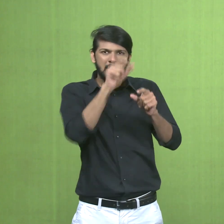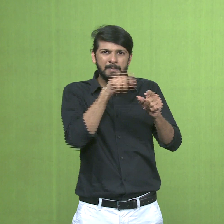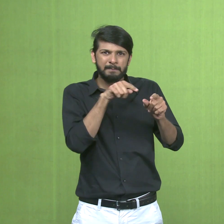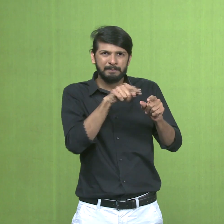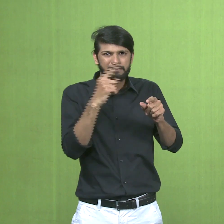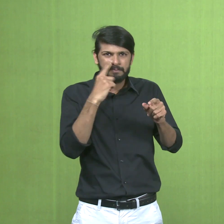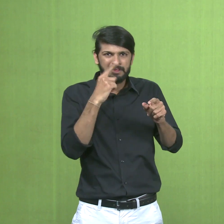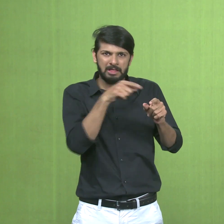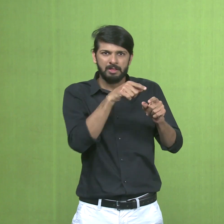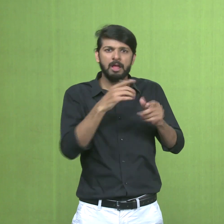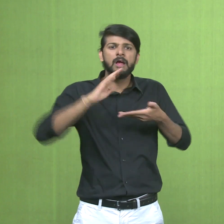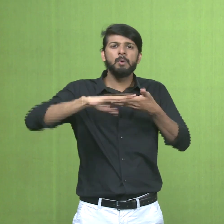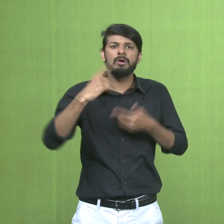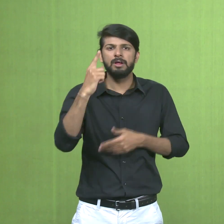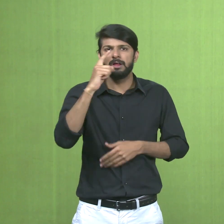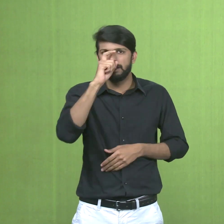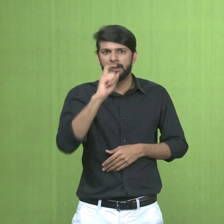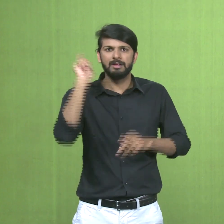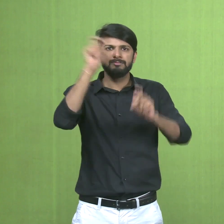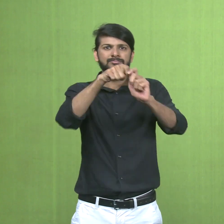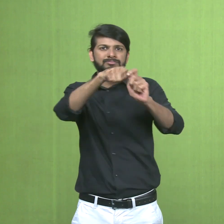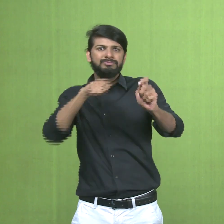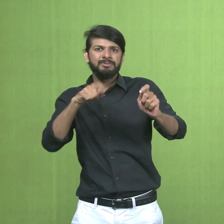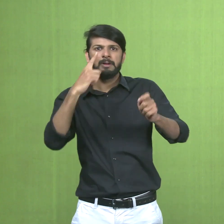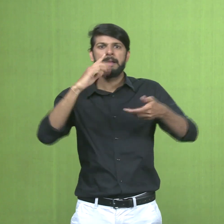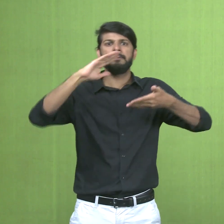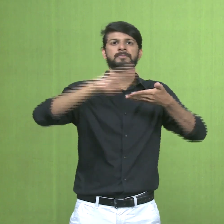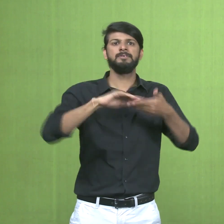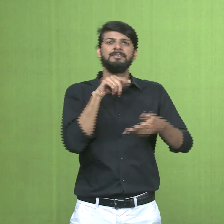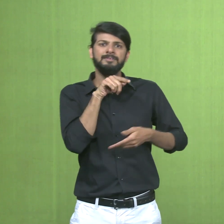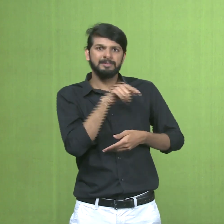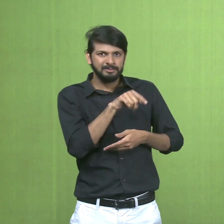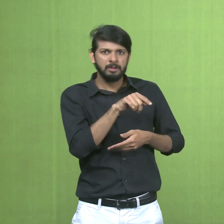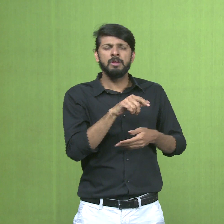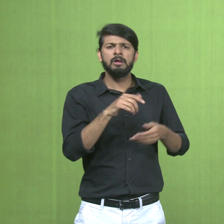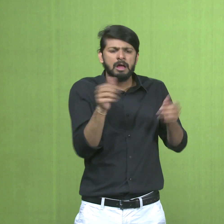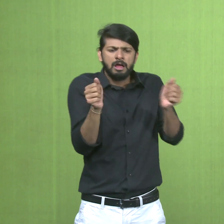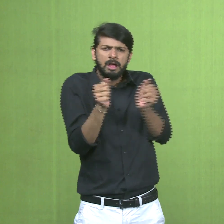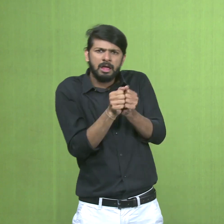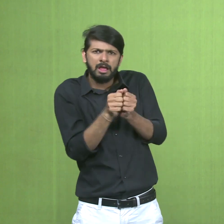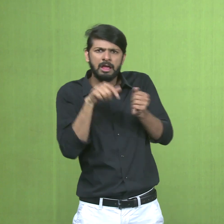This artwork is titled Sita with Love Kush.